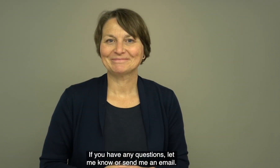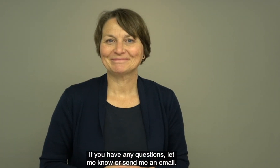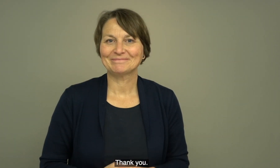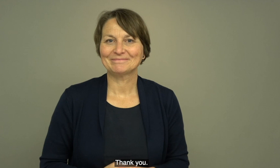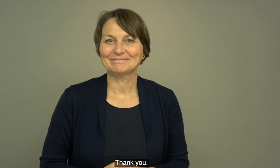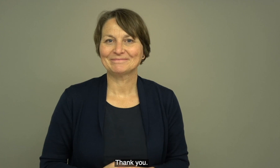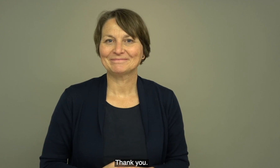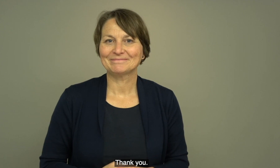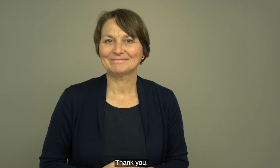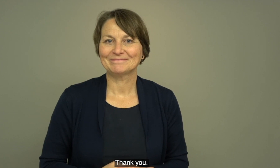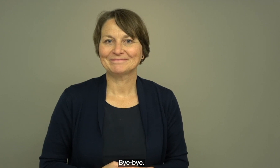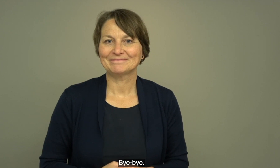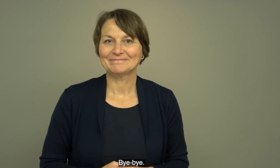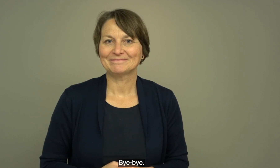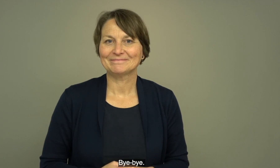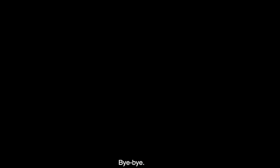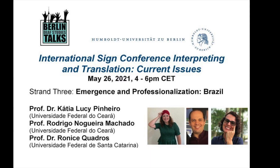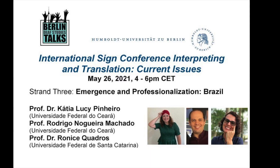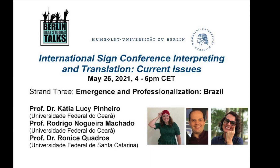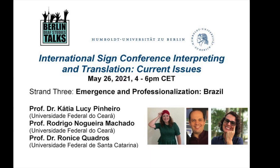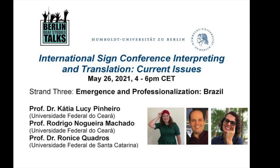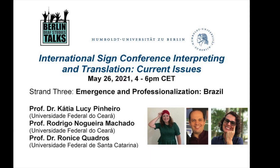email. Thank you. Bye-bye.